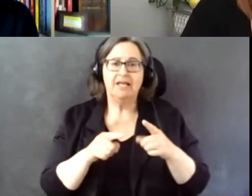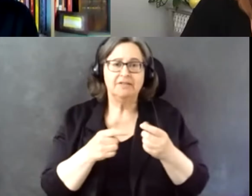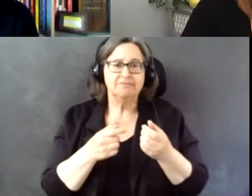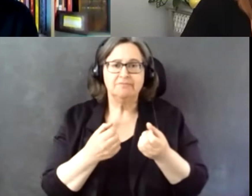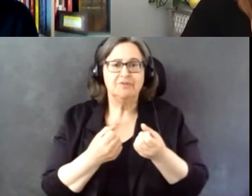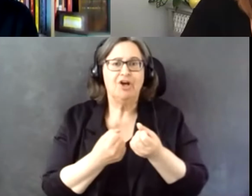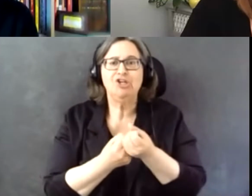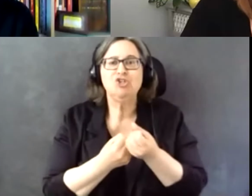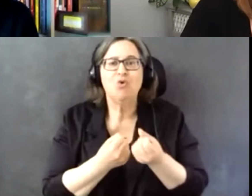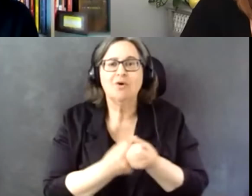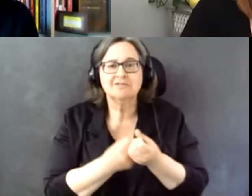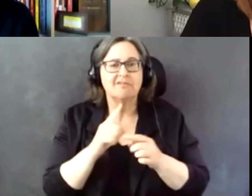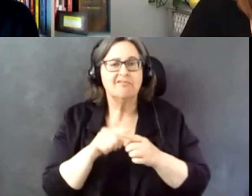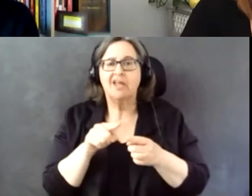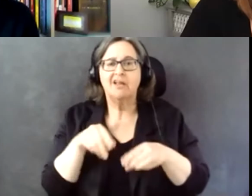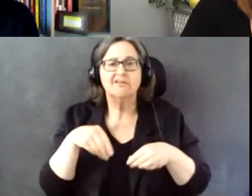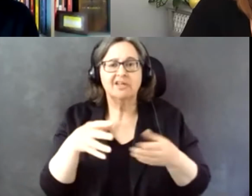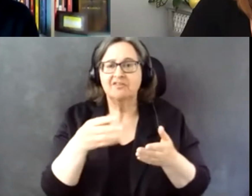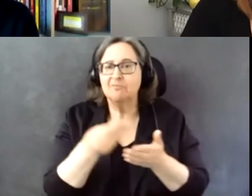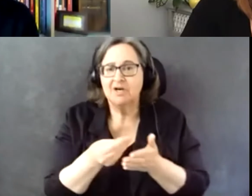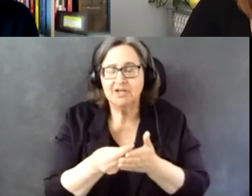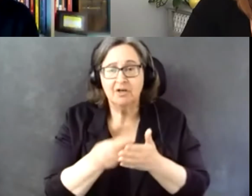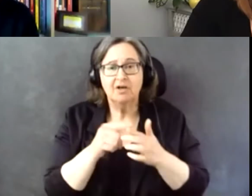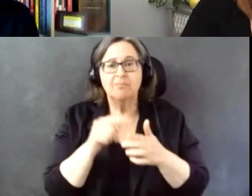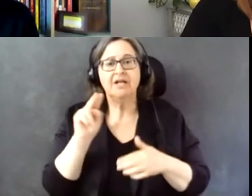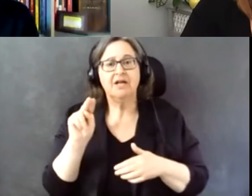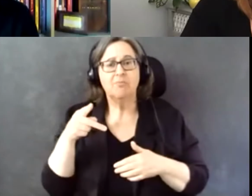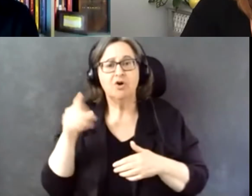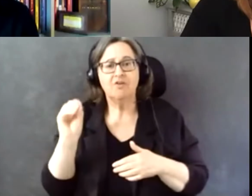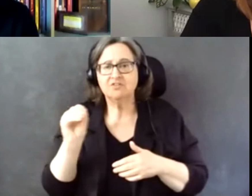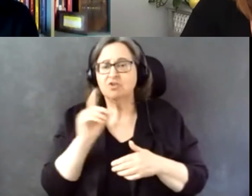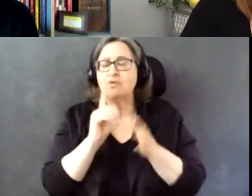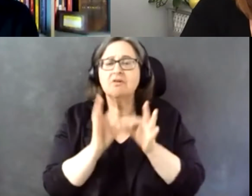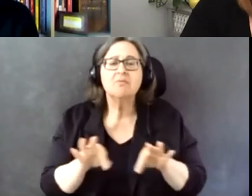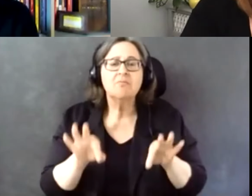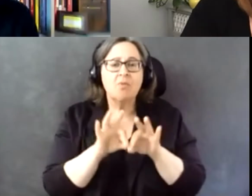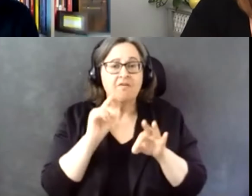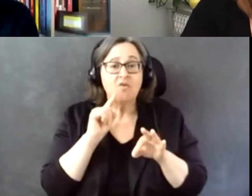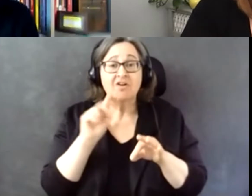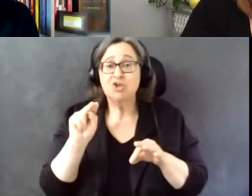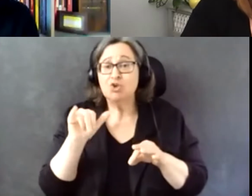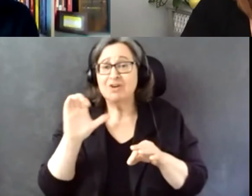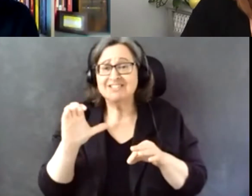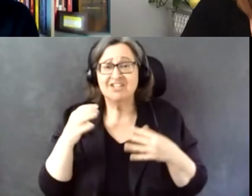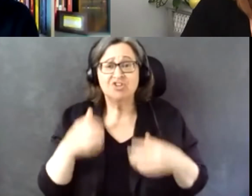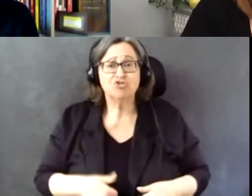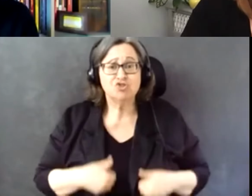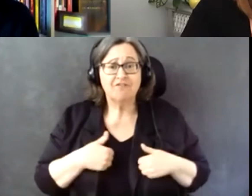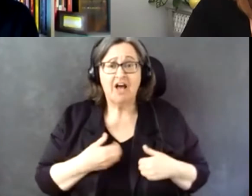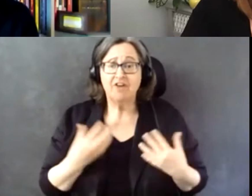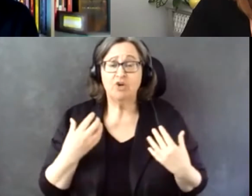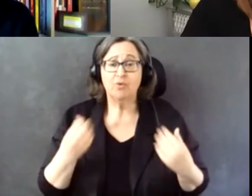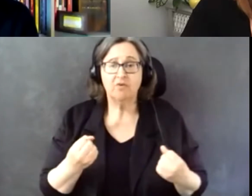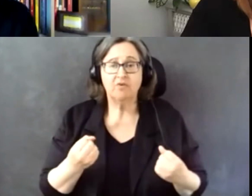many folks can't offer money but non-profits are critical for the city's survival and recovery and they're a key part of what makes